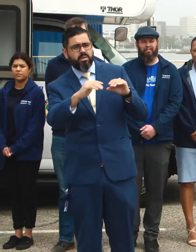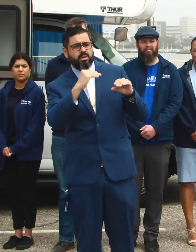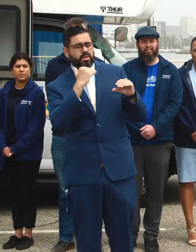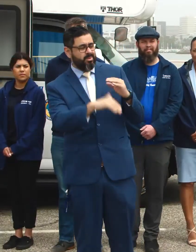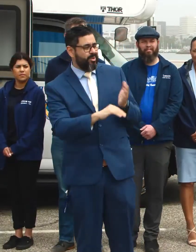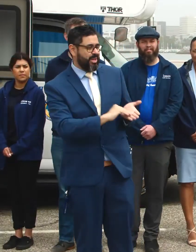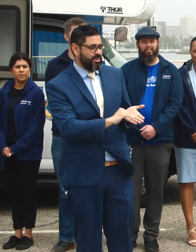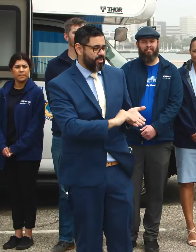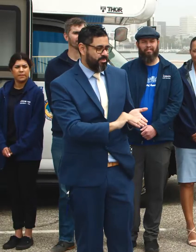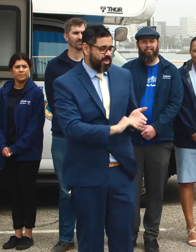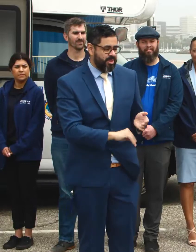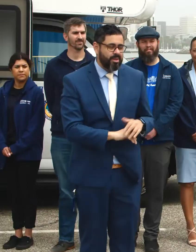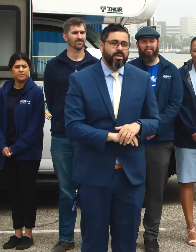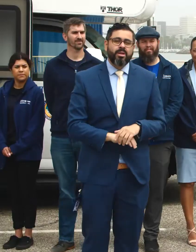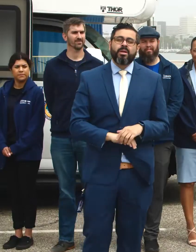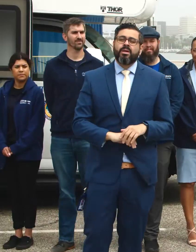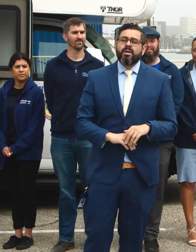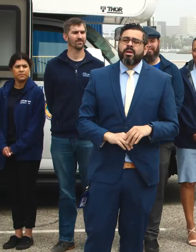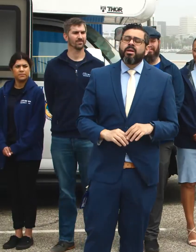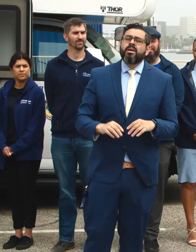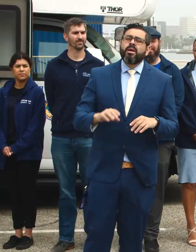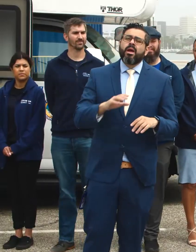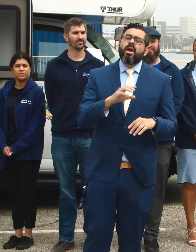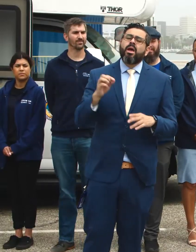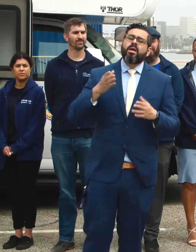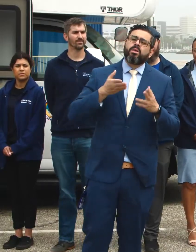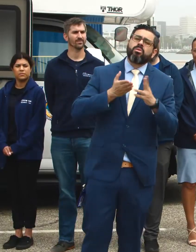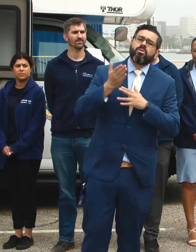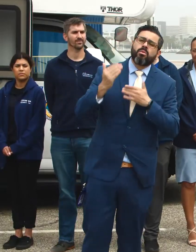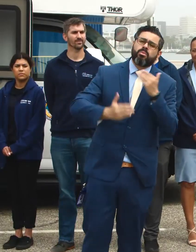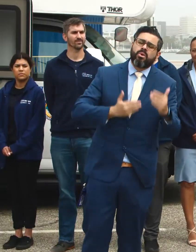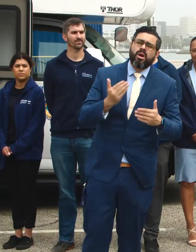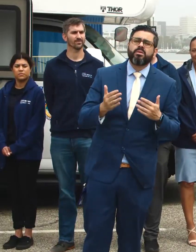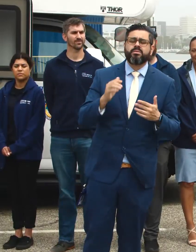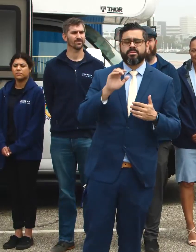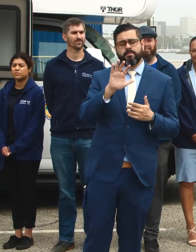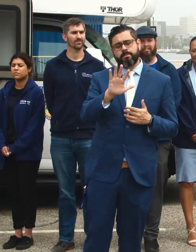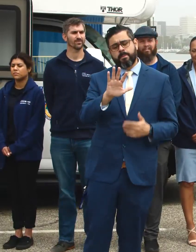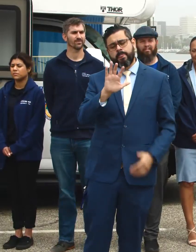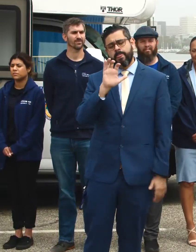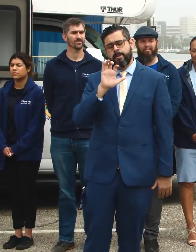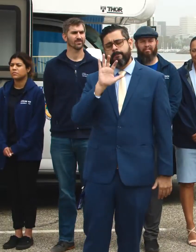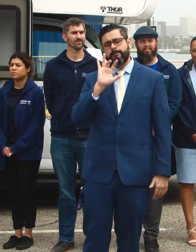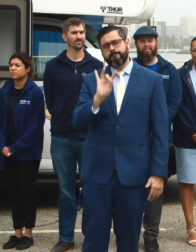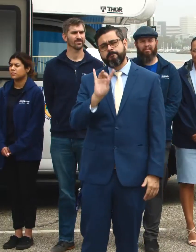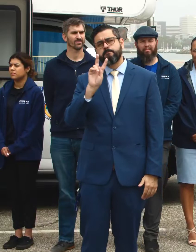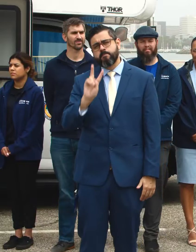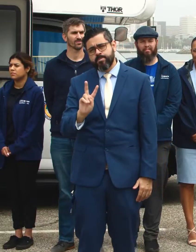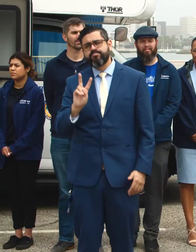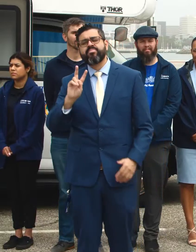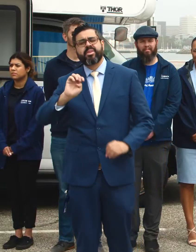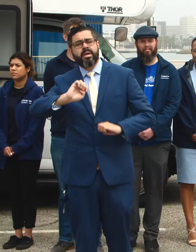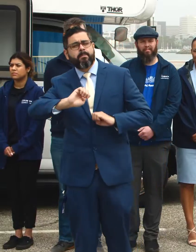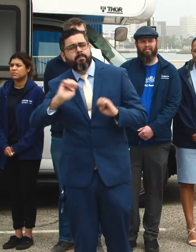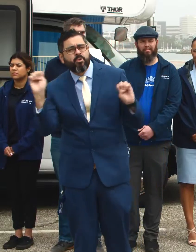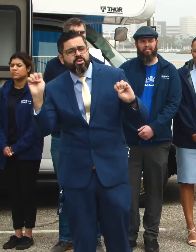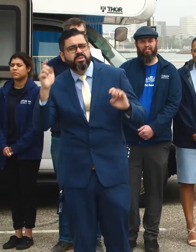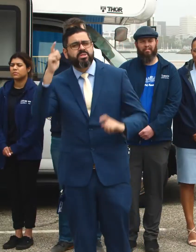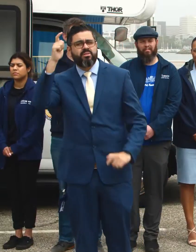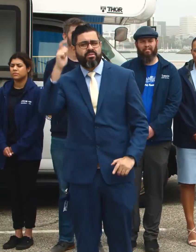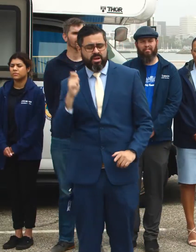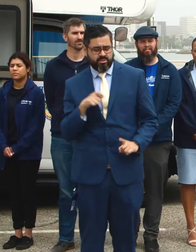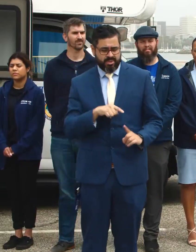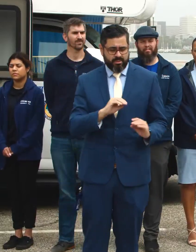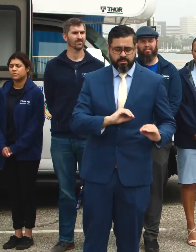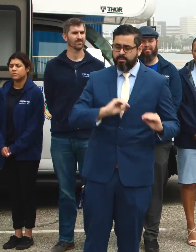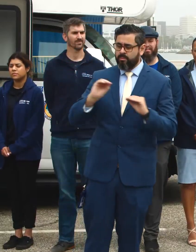wind. Throughout. And through those processes, we had 582 emergency choice vouchers, right, that were